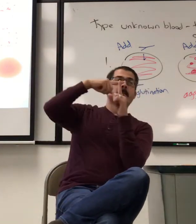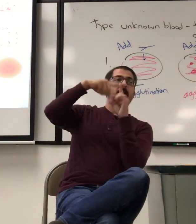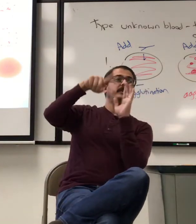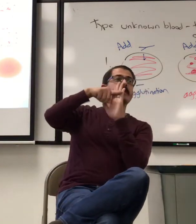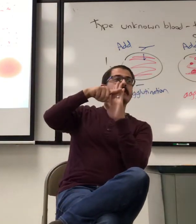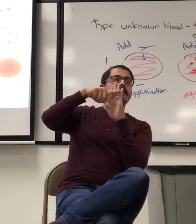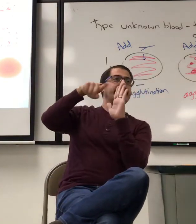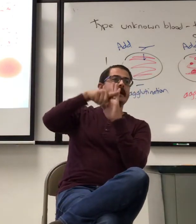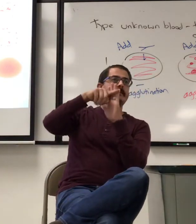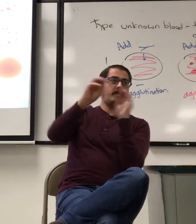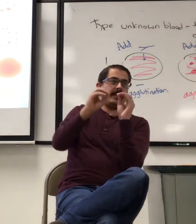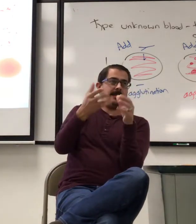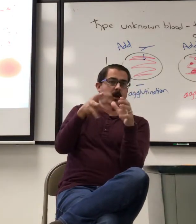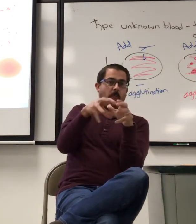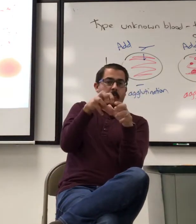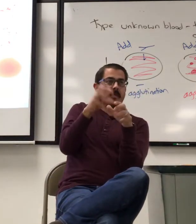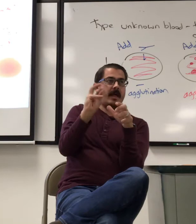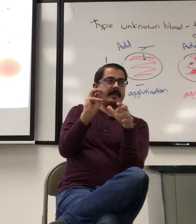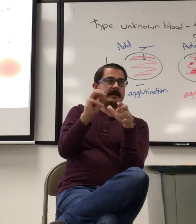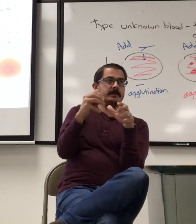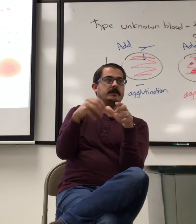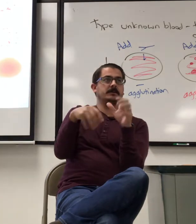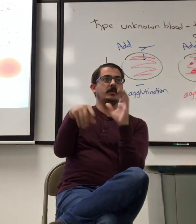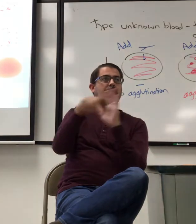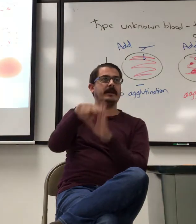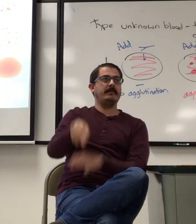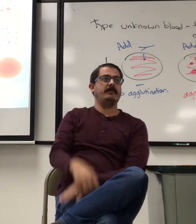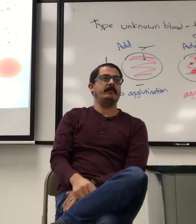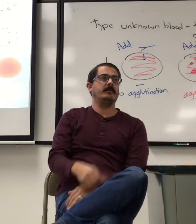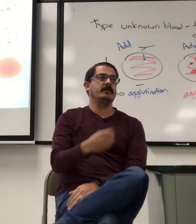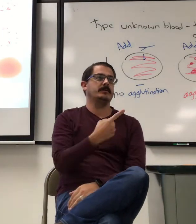Negative. Negative. No elimination.